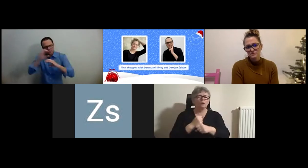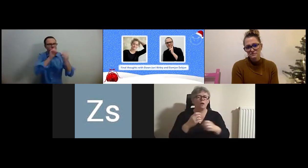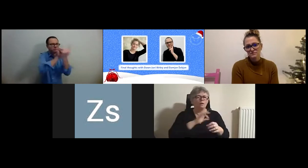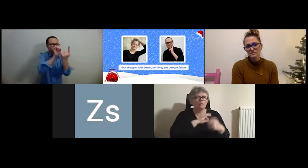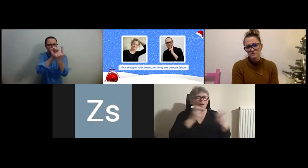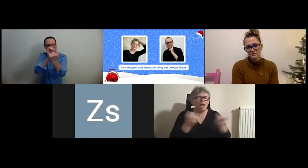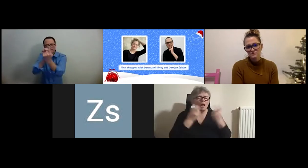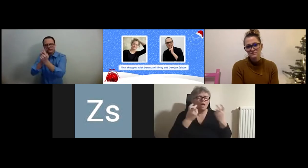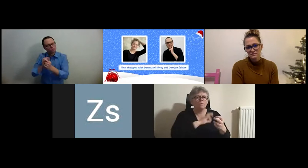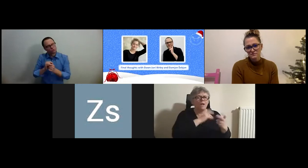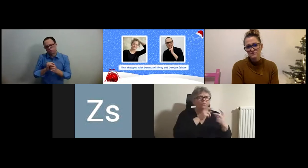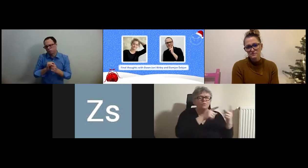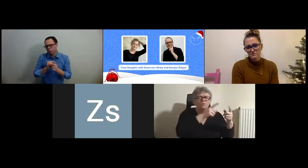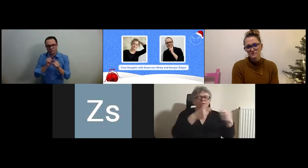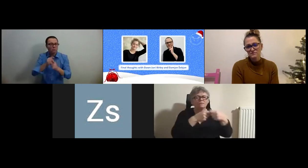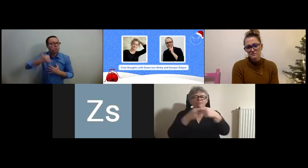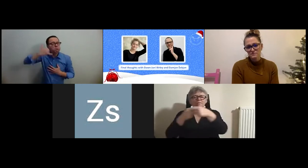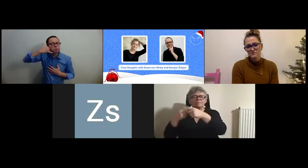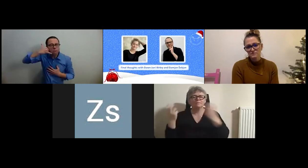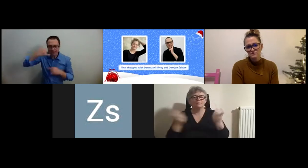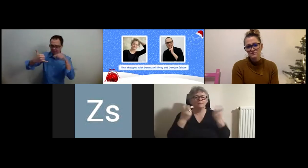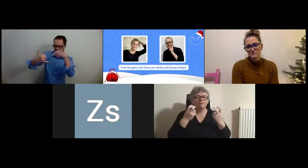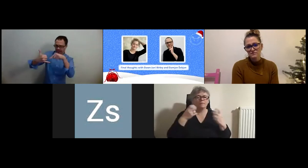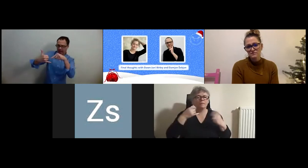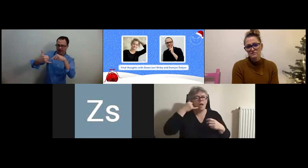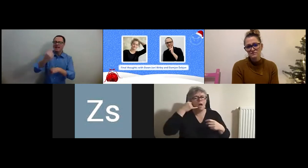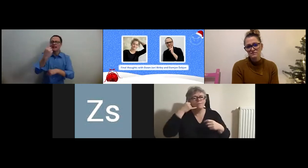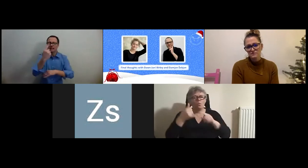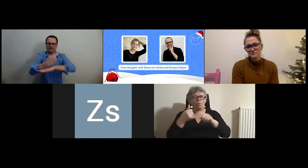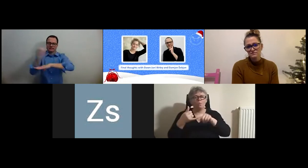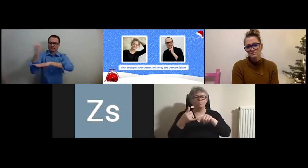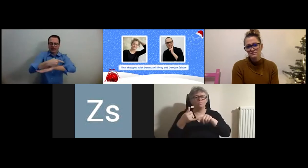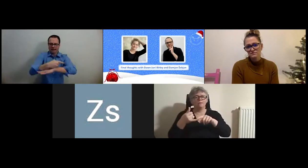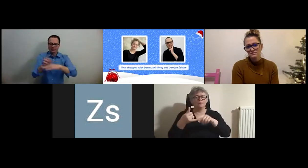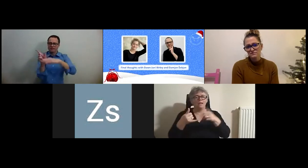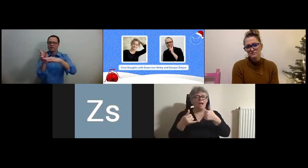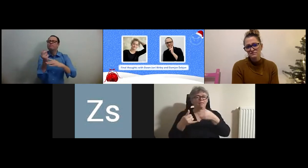would set up this series until the end of December.